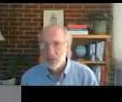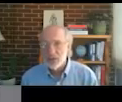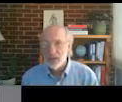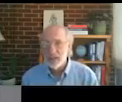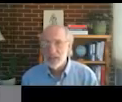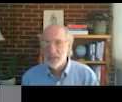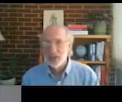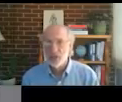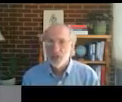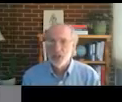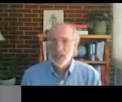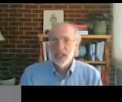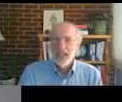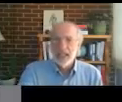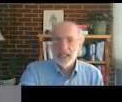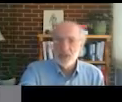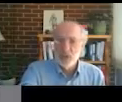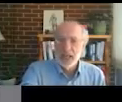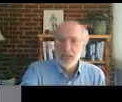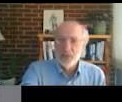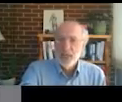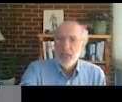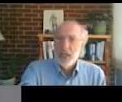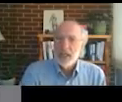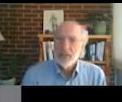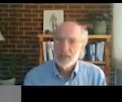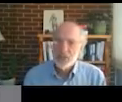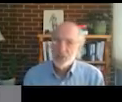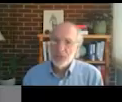with the individual as well.